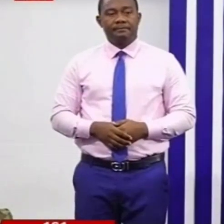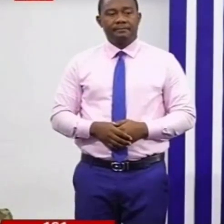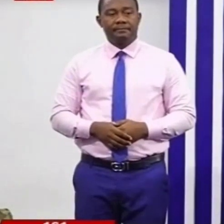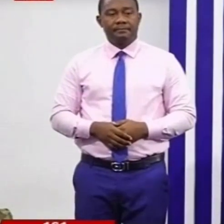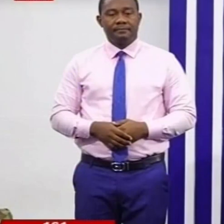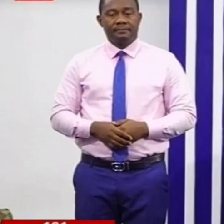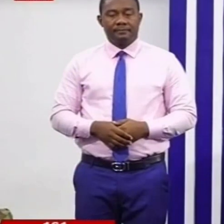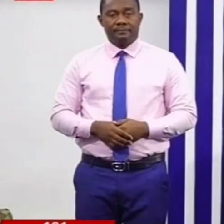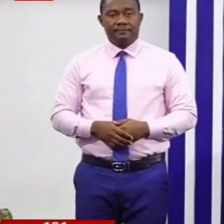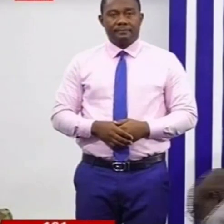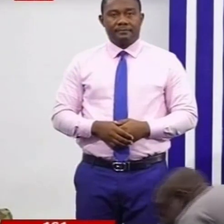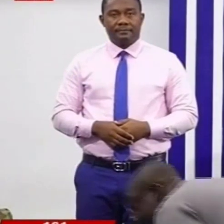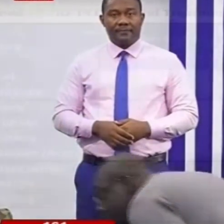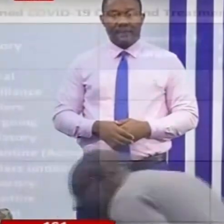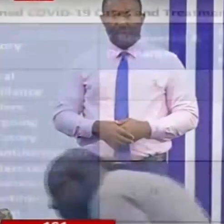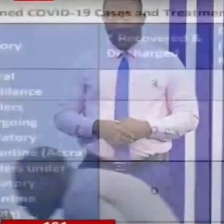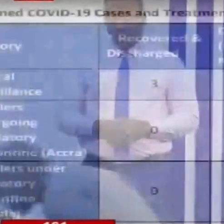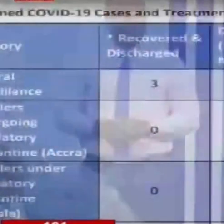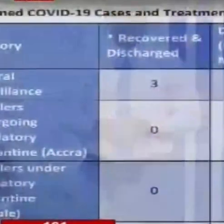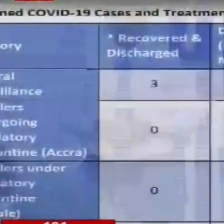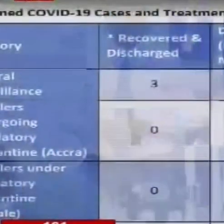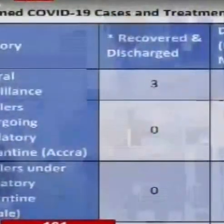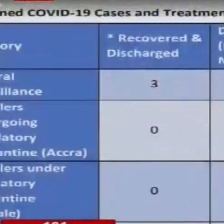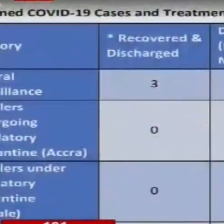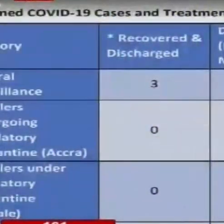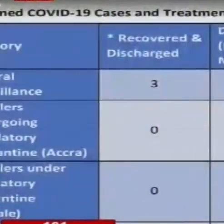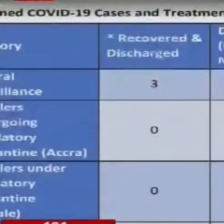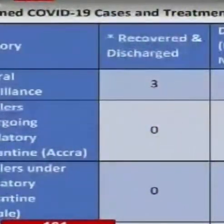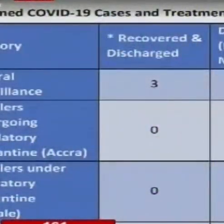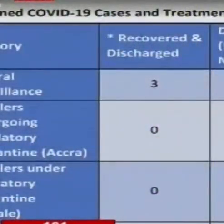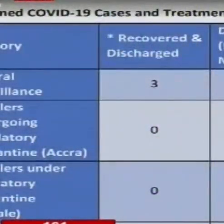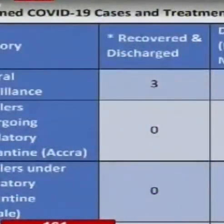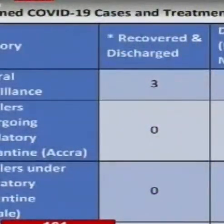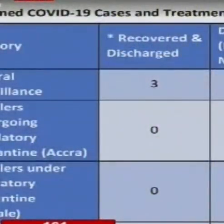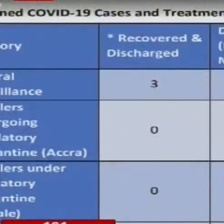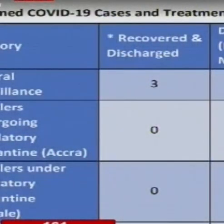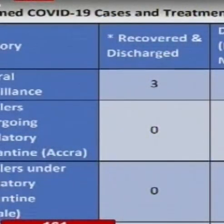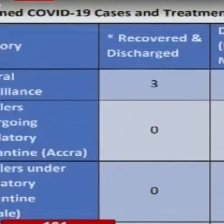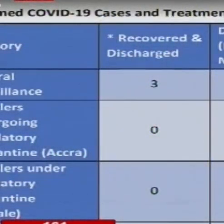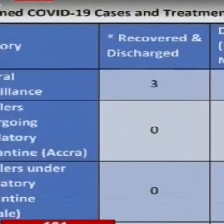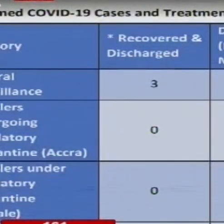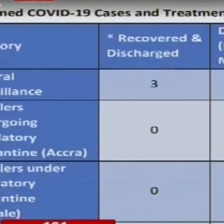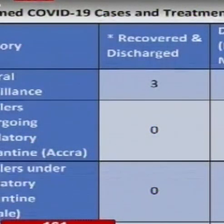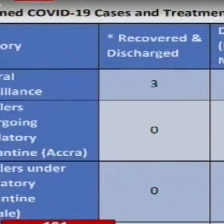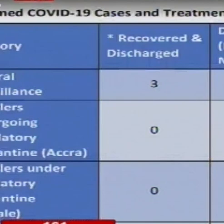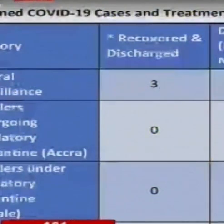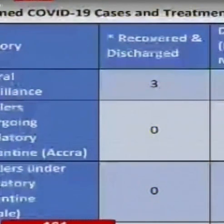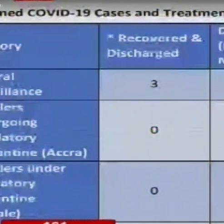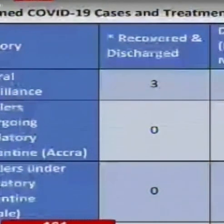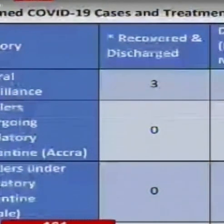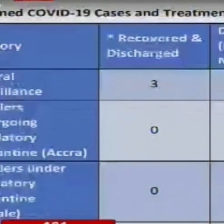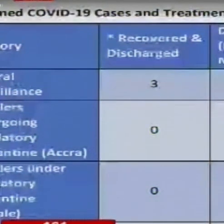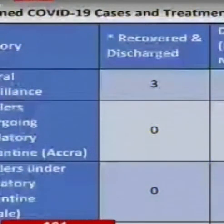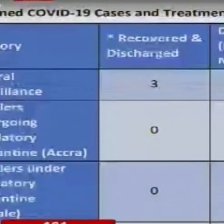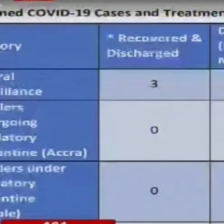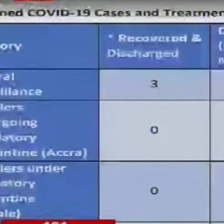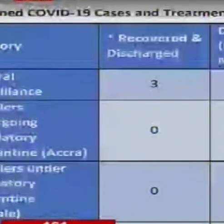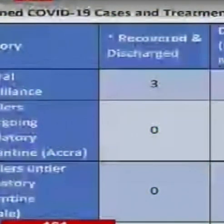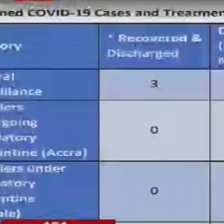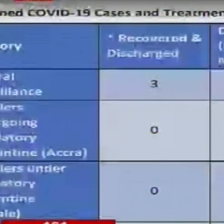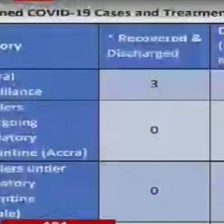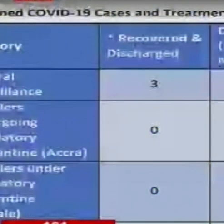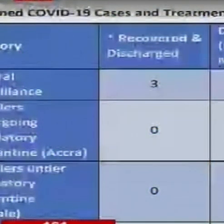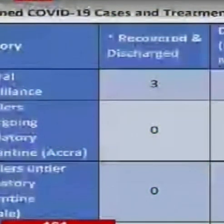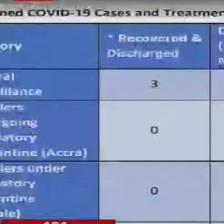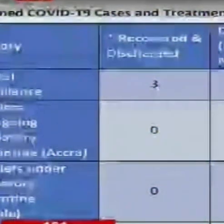The 79 we picked from the quarantined travelers. We have virtually transferred all those that